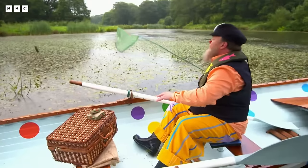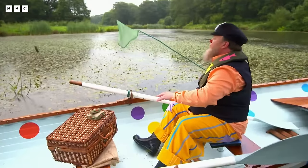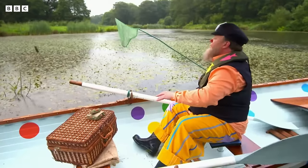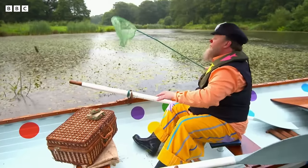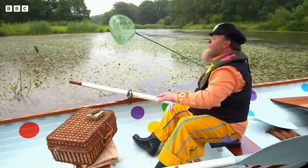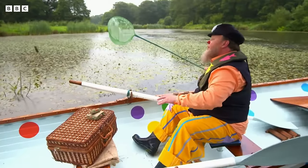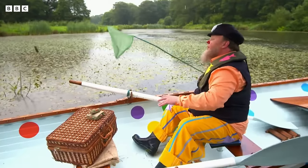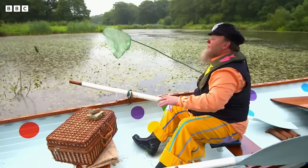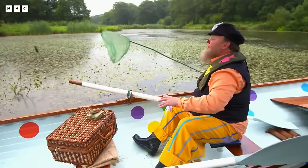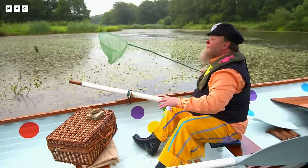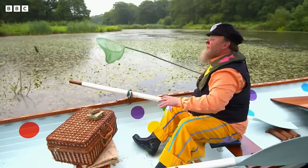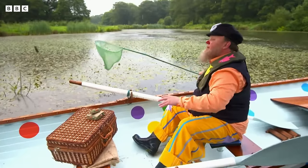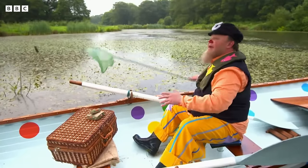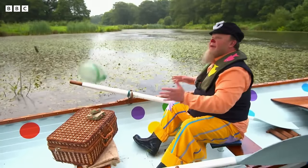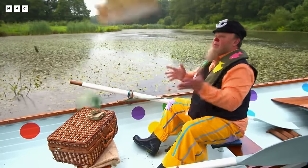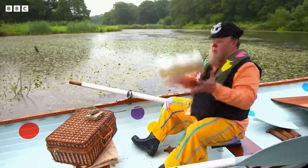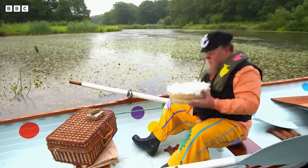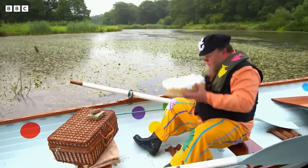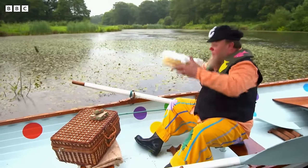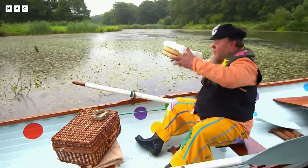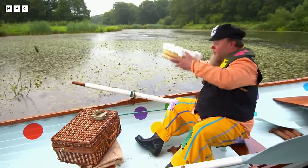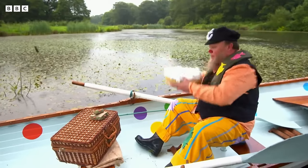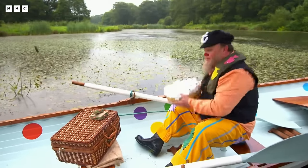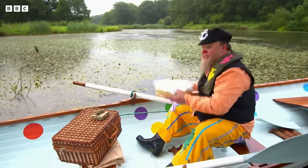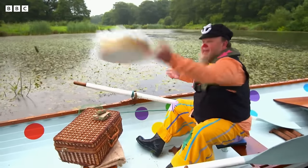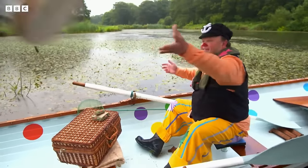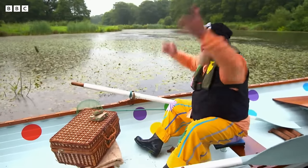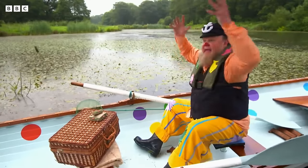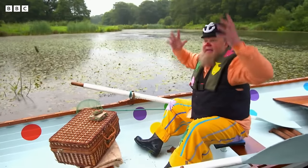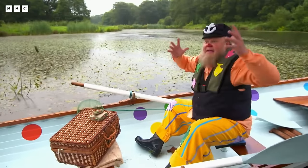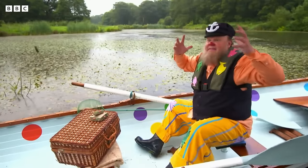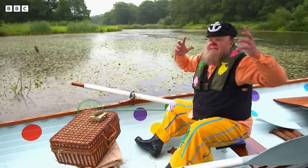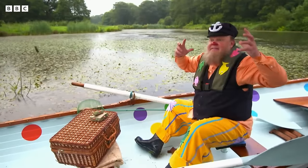Oh, no luck this time. Whoa! Oh, what's this?